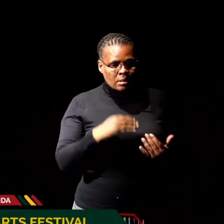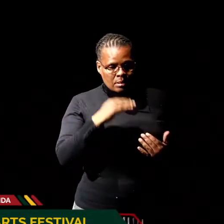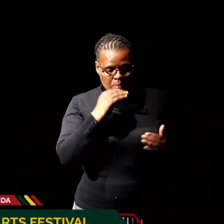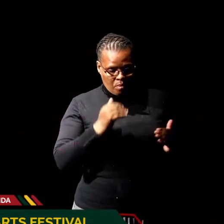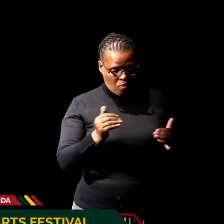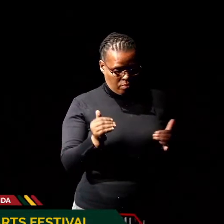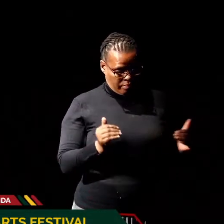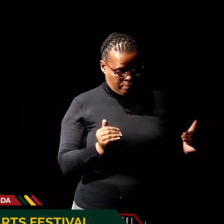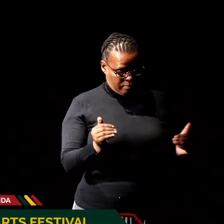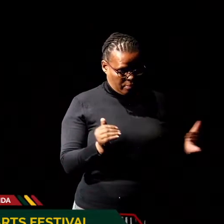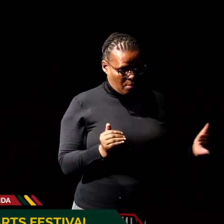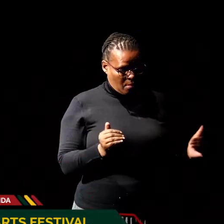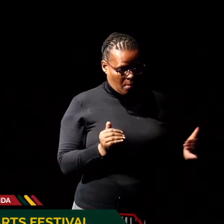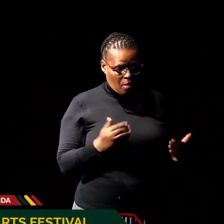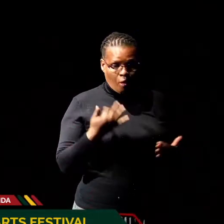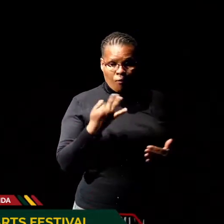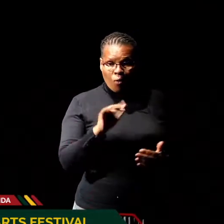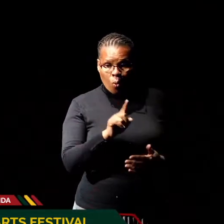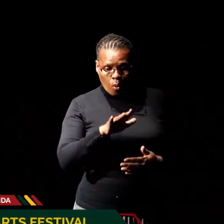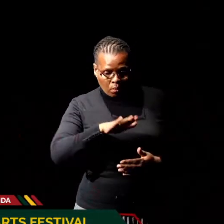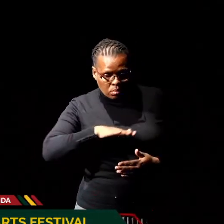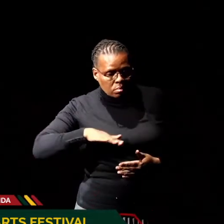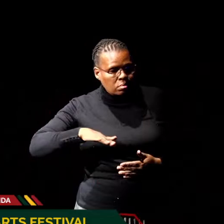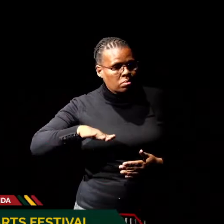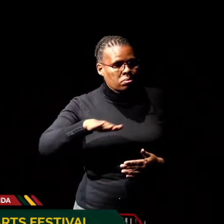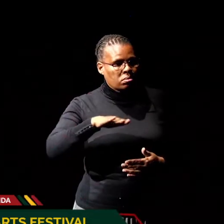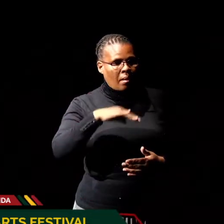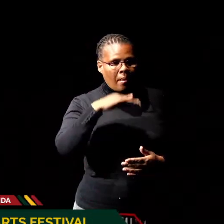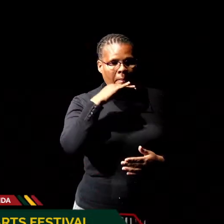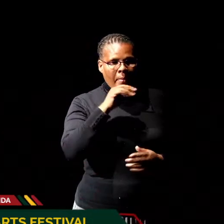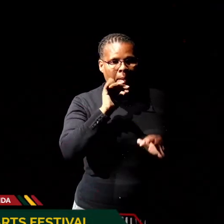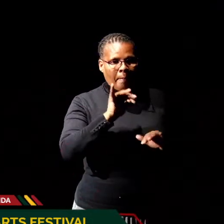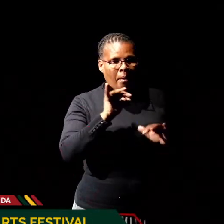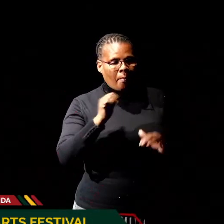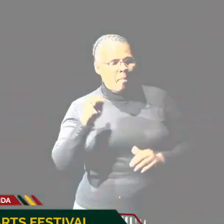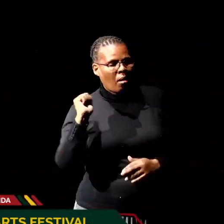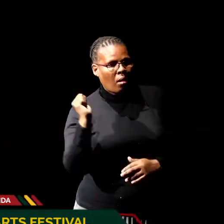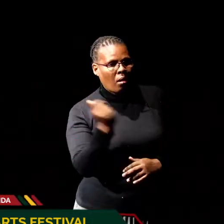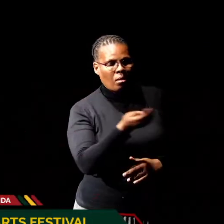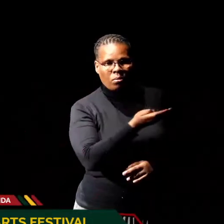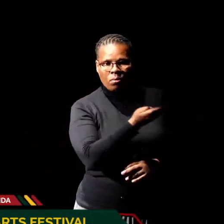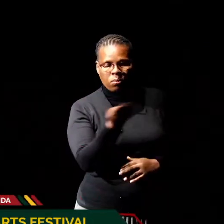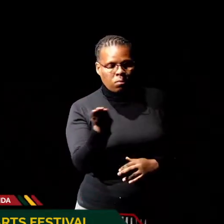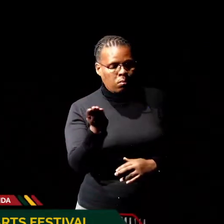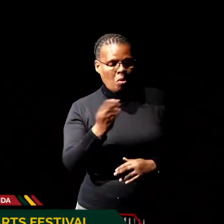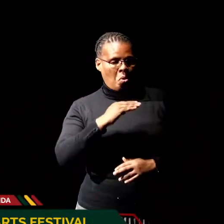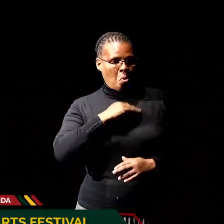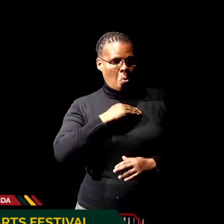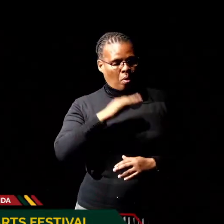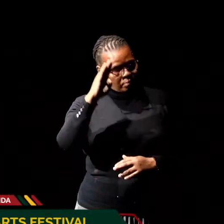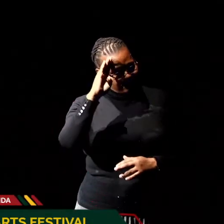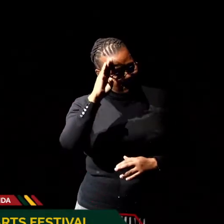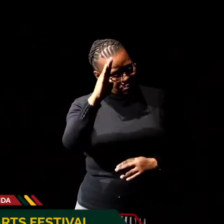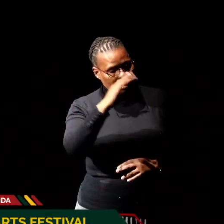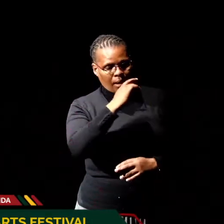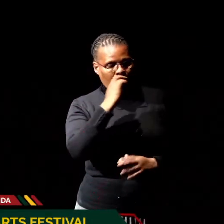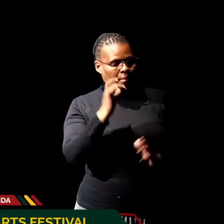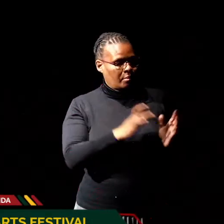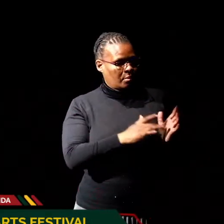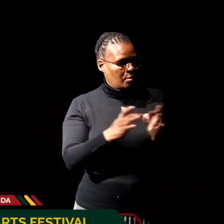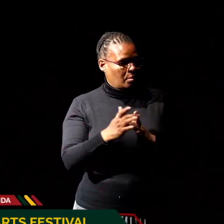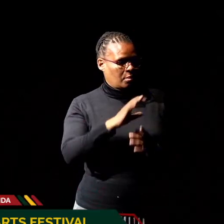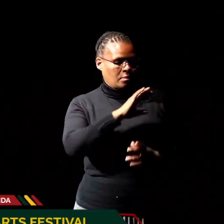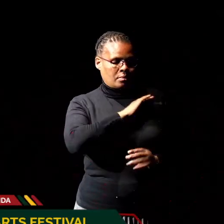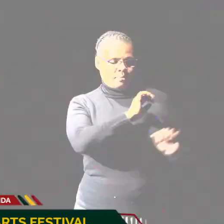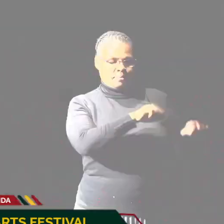organizers of this place, and everybody present, allow me to greet you all in the wonderful name of our Lord Jesus